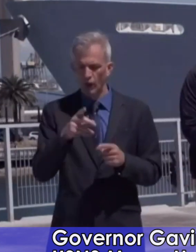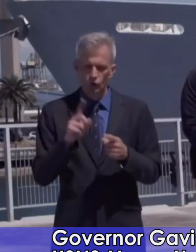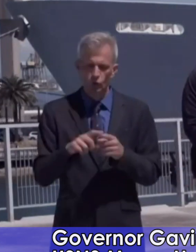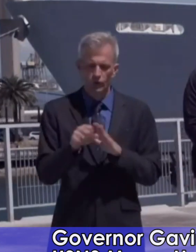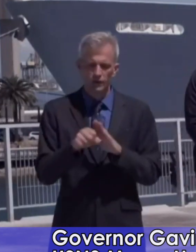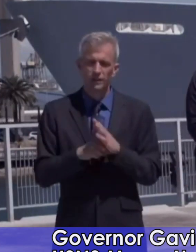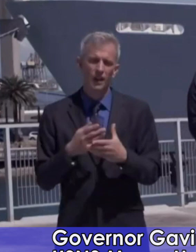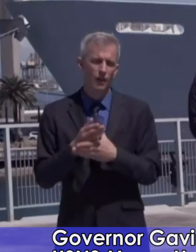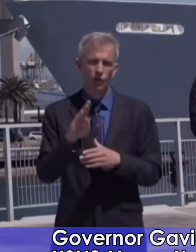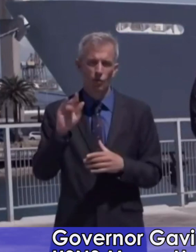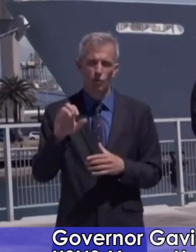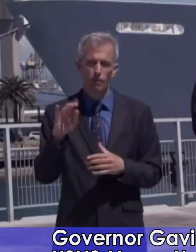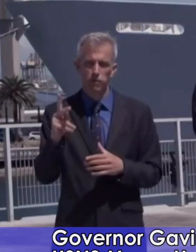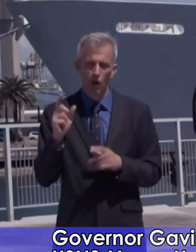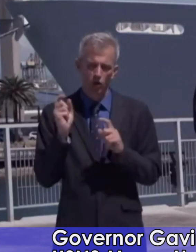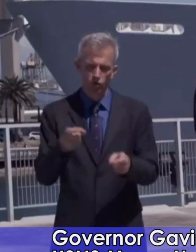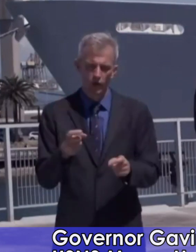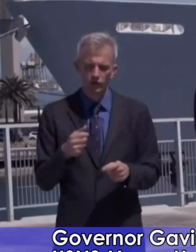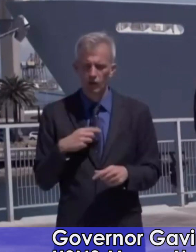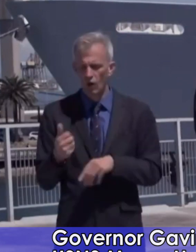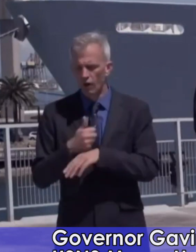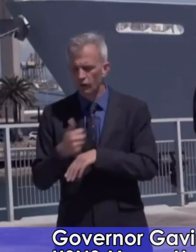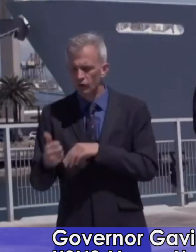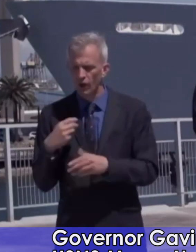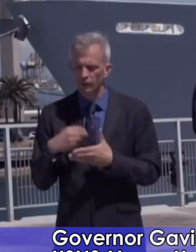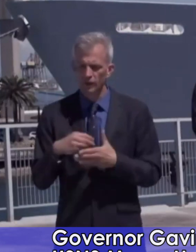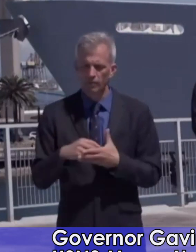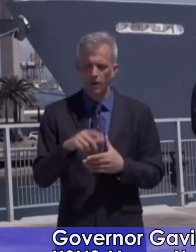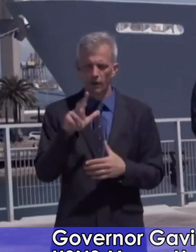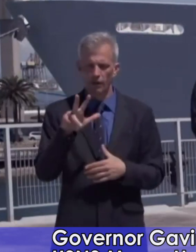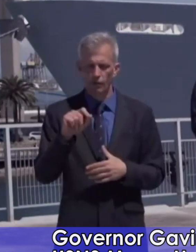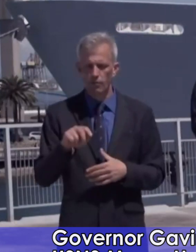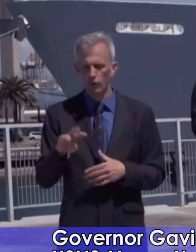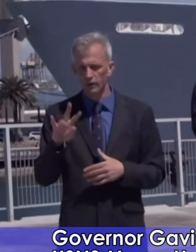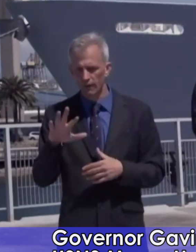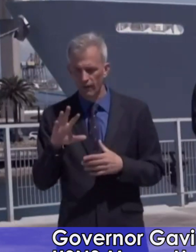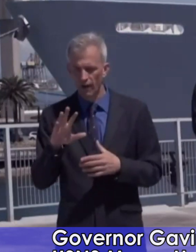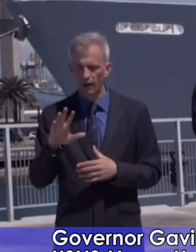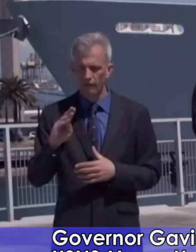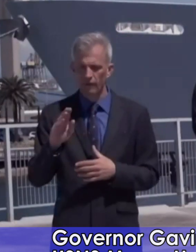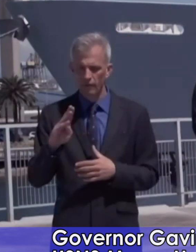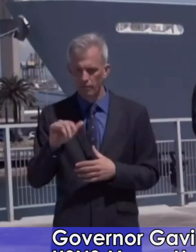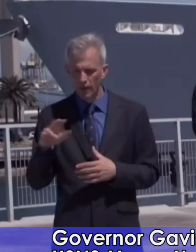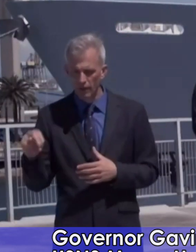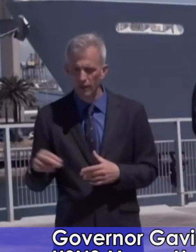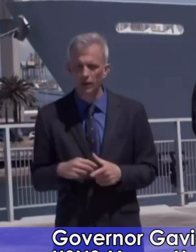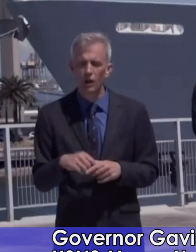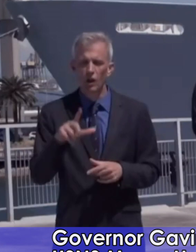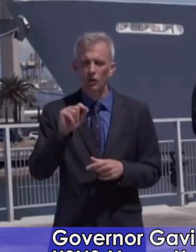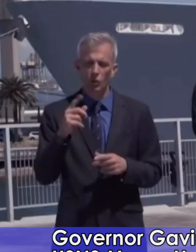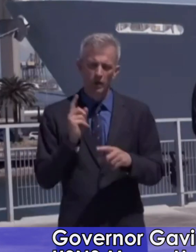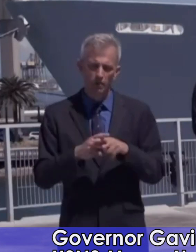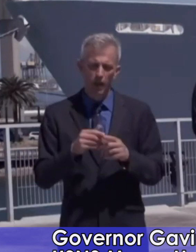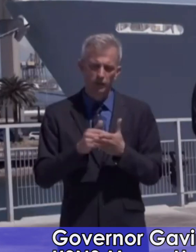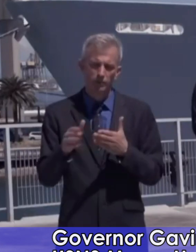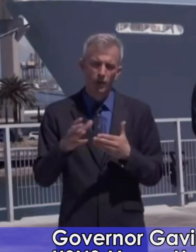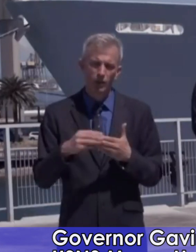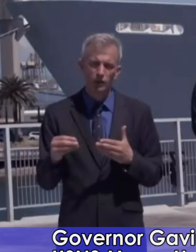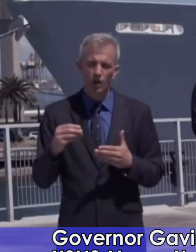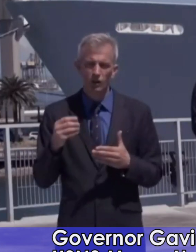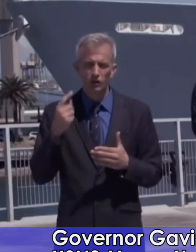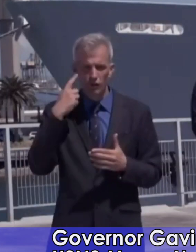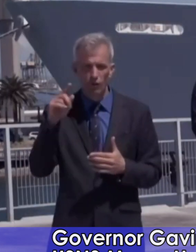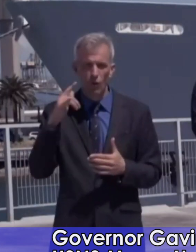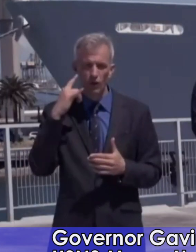itself. We've got transit money, $3.75 billion. We've got homeless money, $320+ million that's set aside